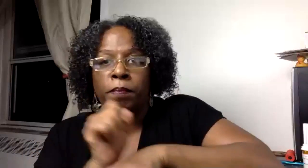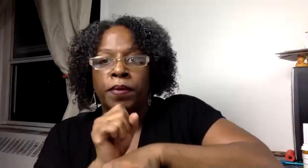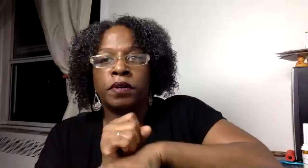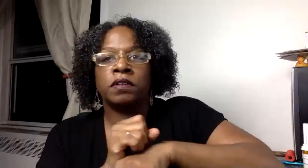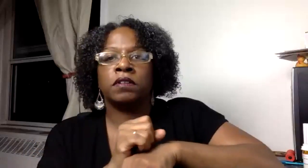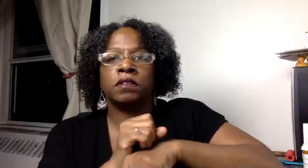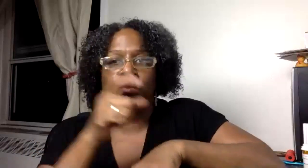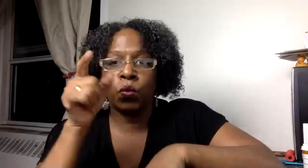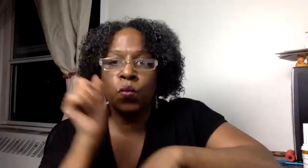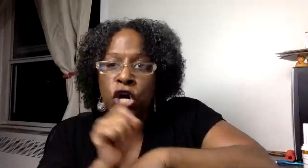I found a new job.